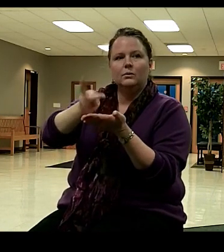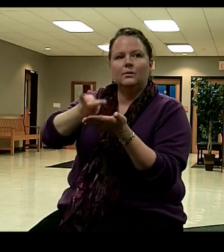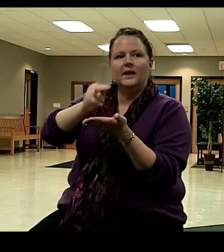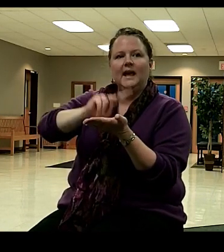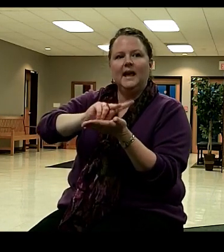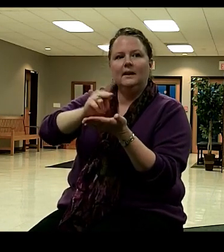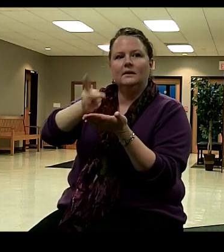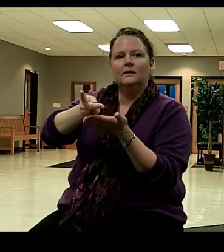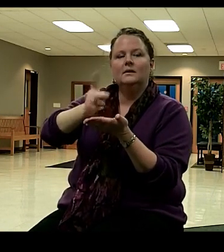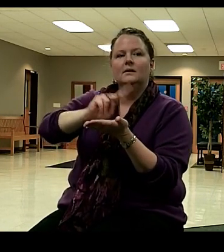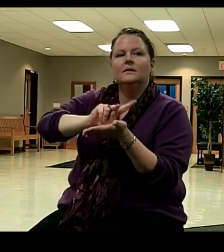with a K.